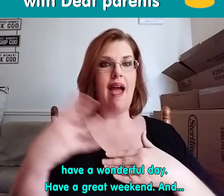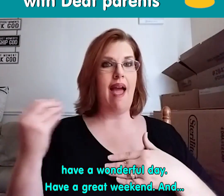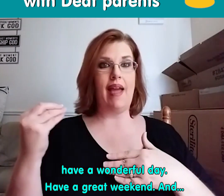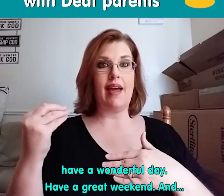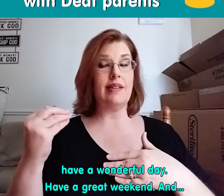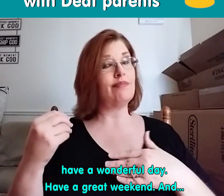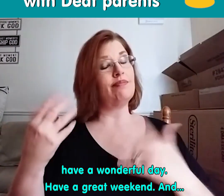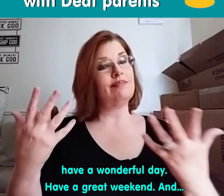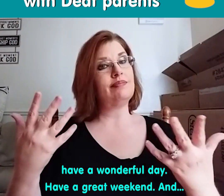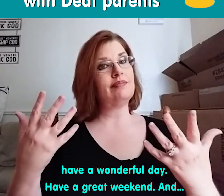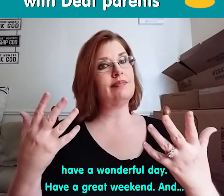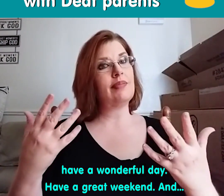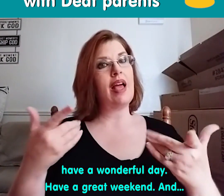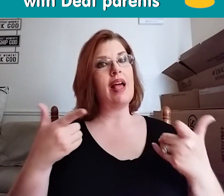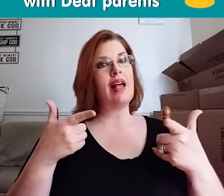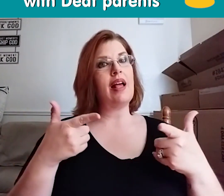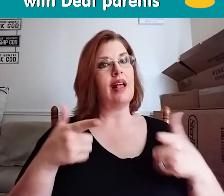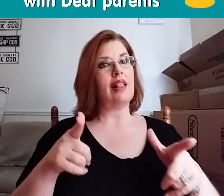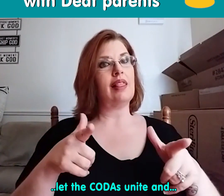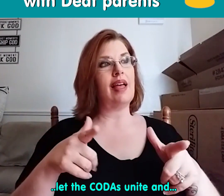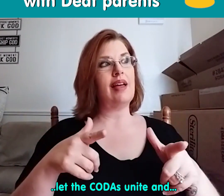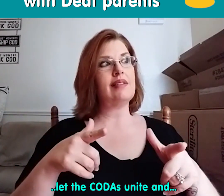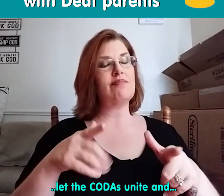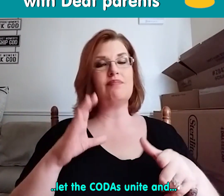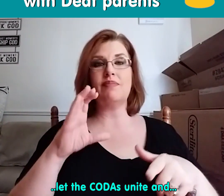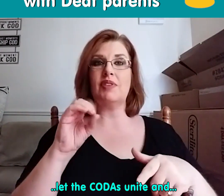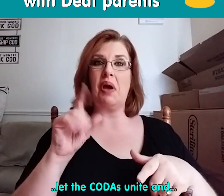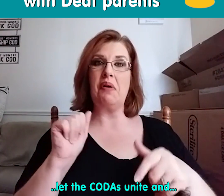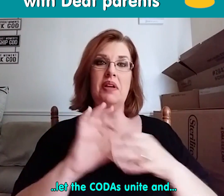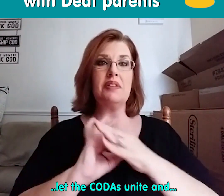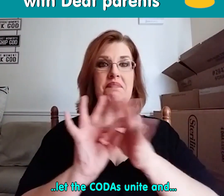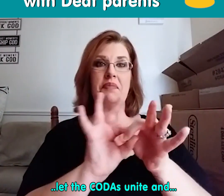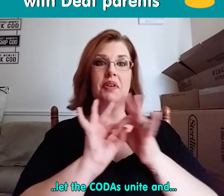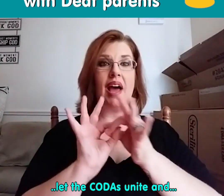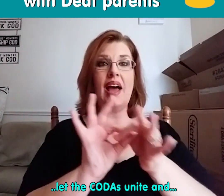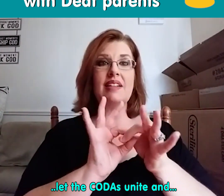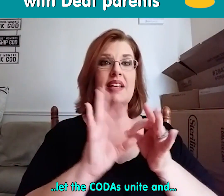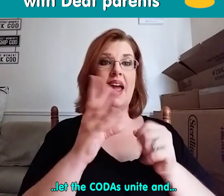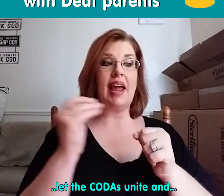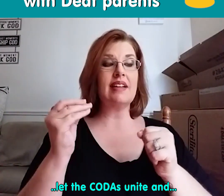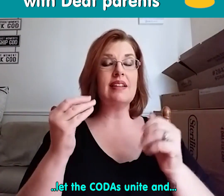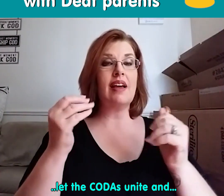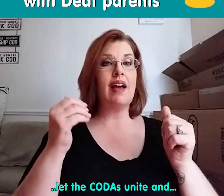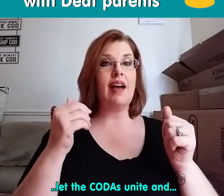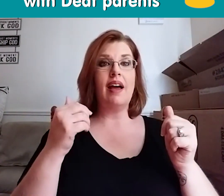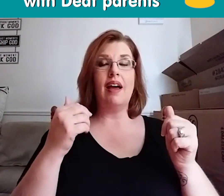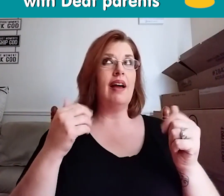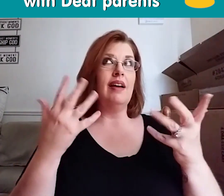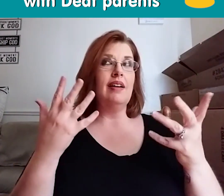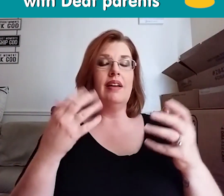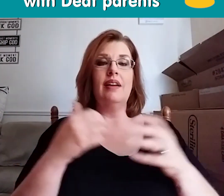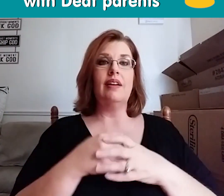remember that you have something that they don't have. And just remember